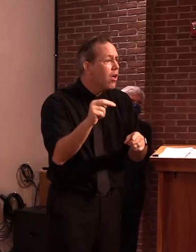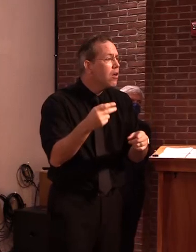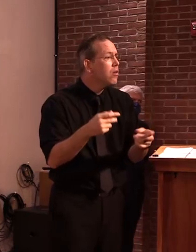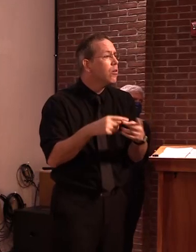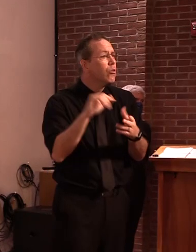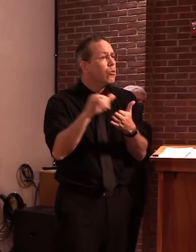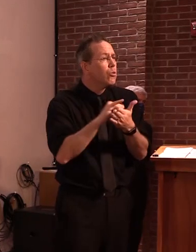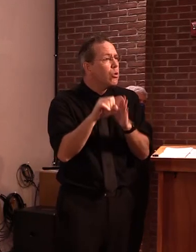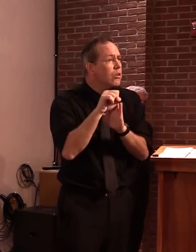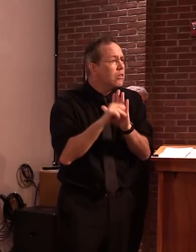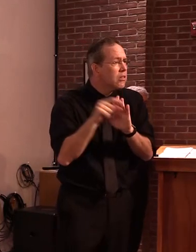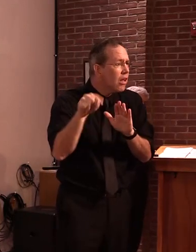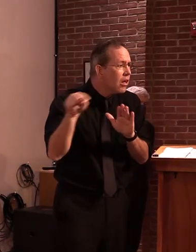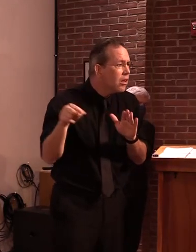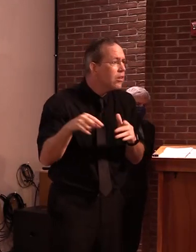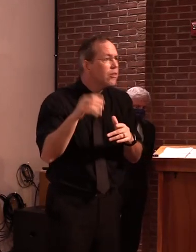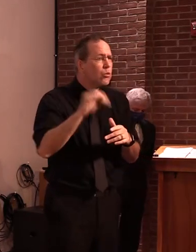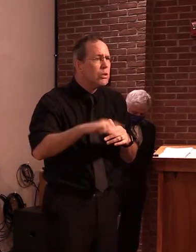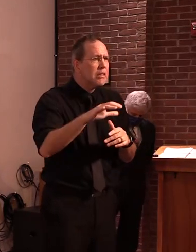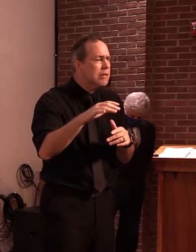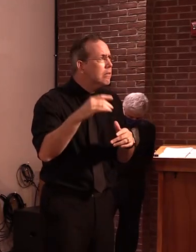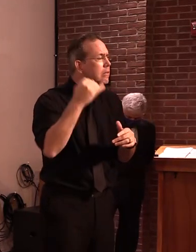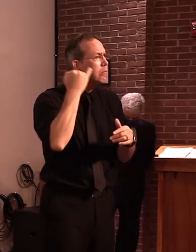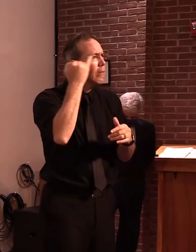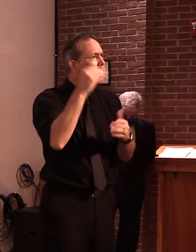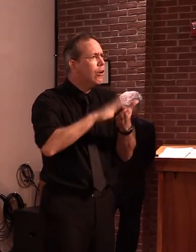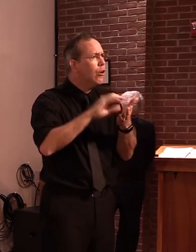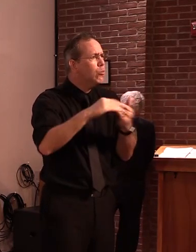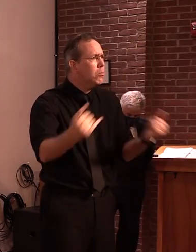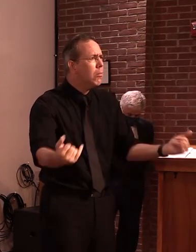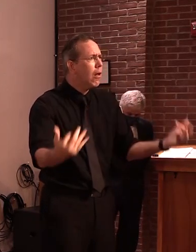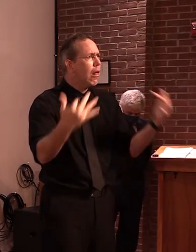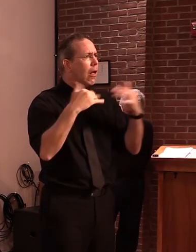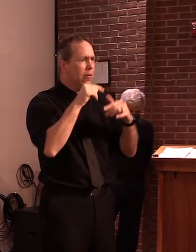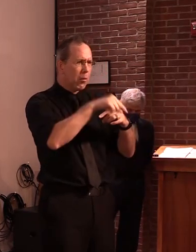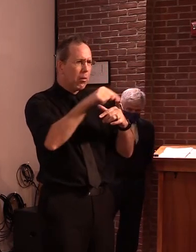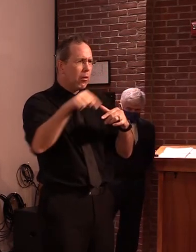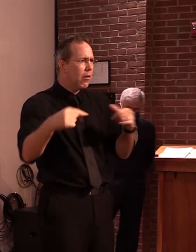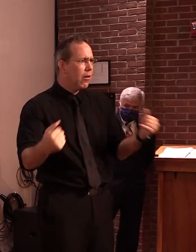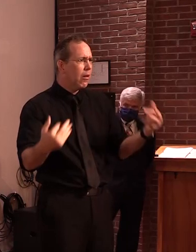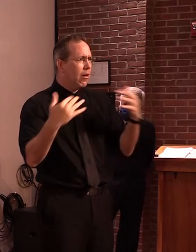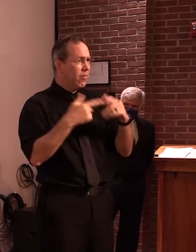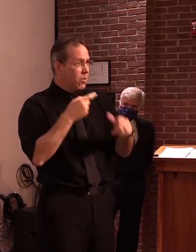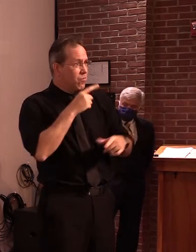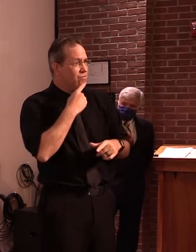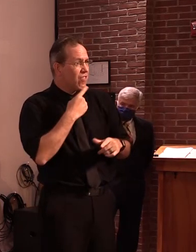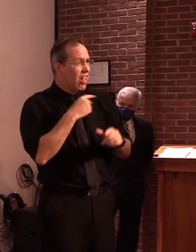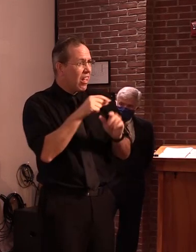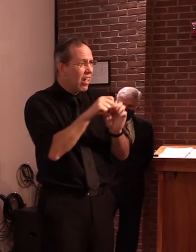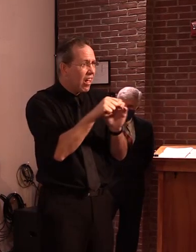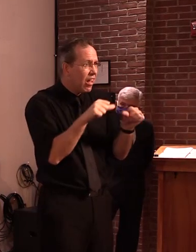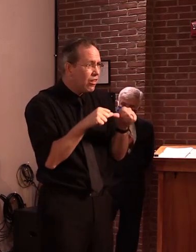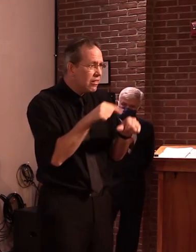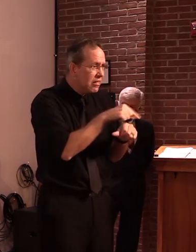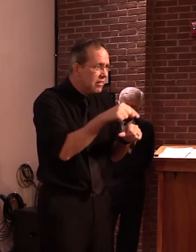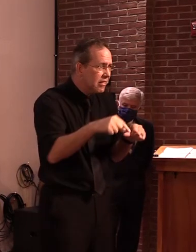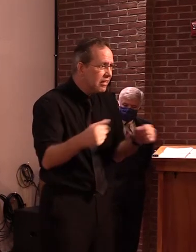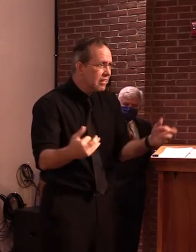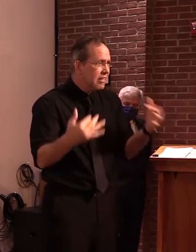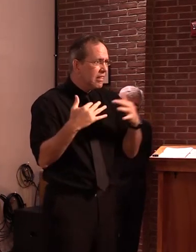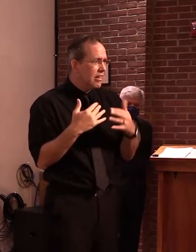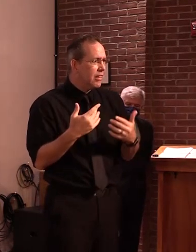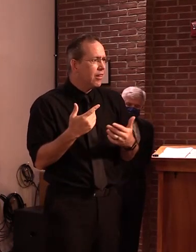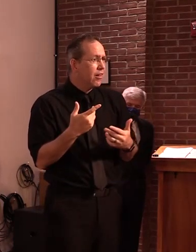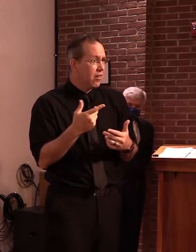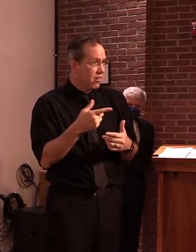in red. And I'm wondering, how can you assure that they won't do what young people have done in so